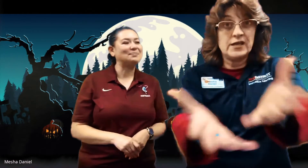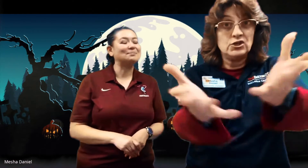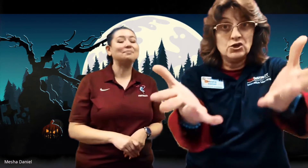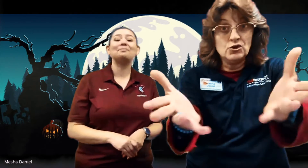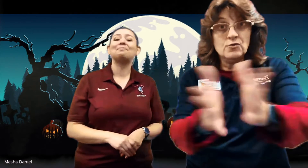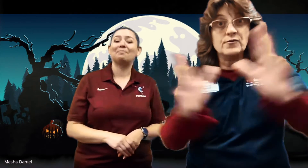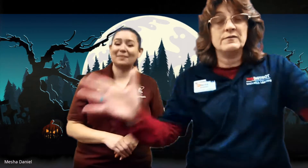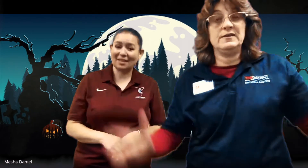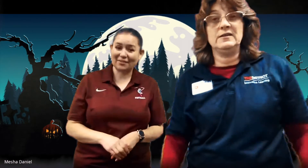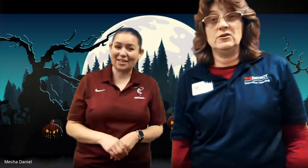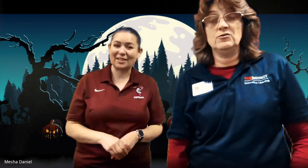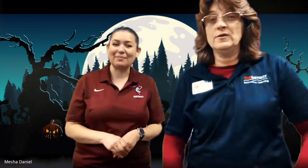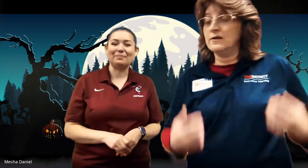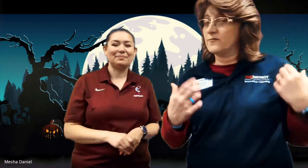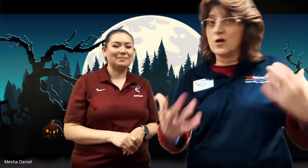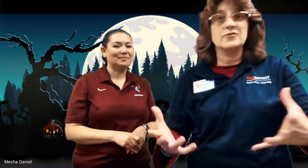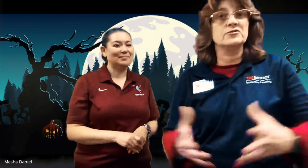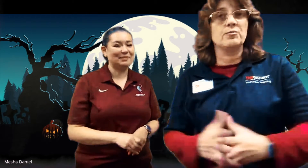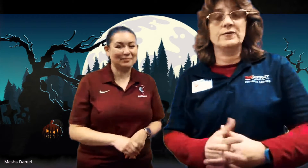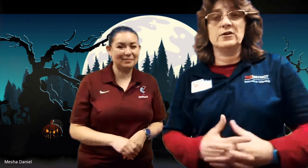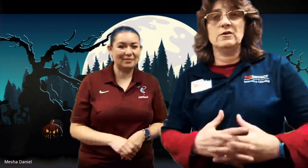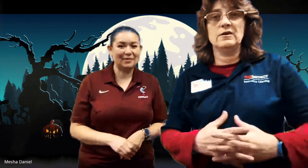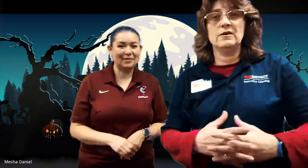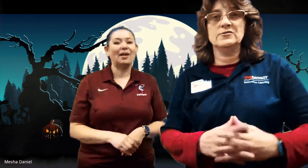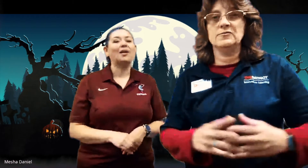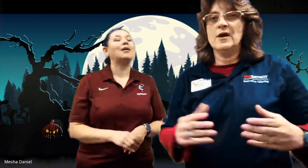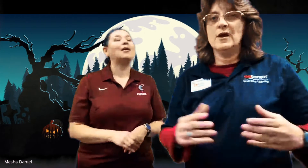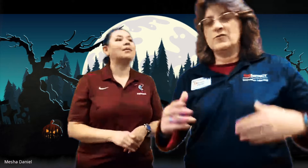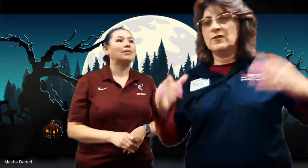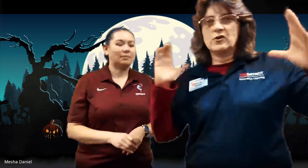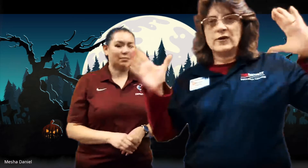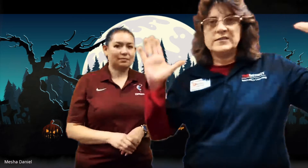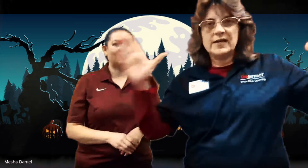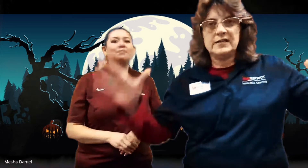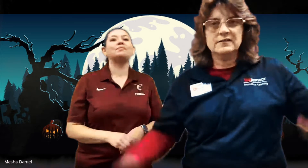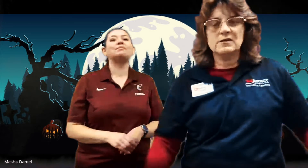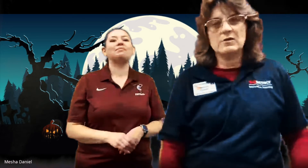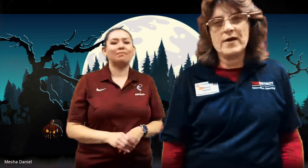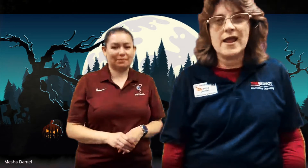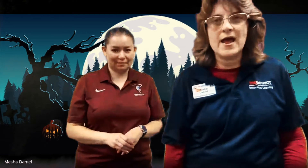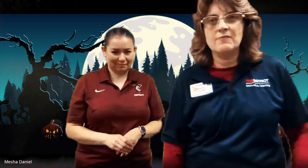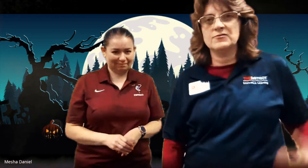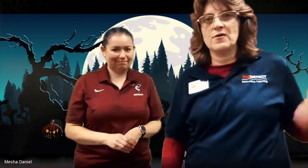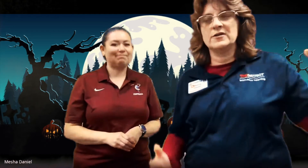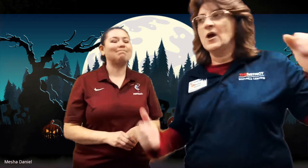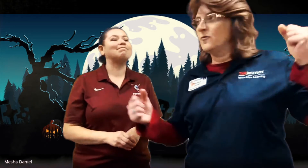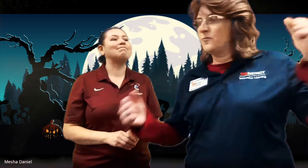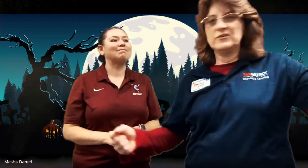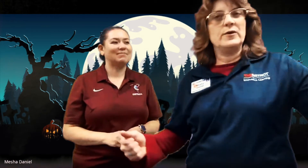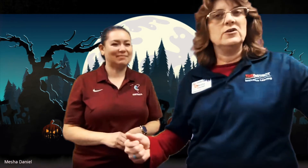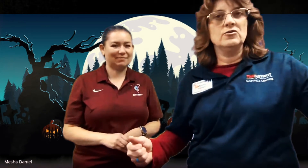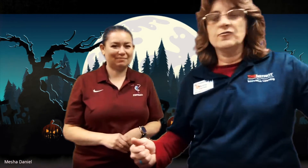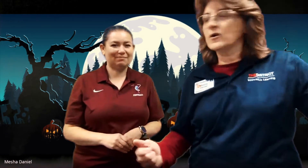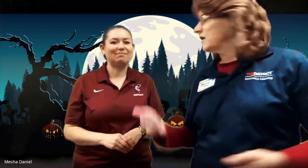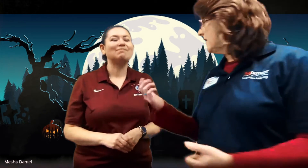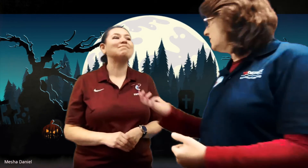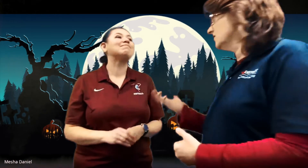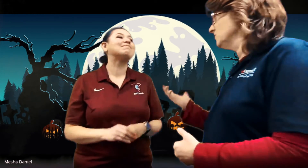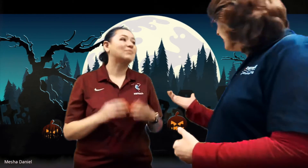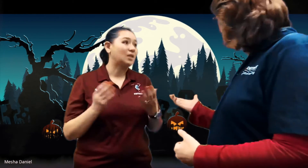you for everything that you're doing and for all the support that you give us for all of the crazy ideas that we might have as far as things that we can do for our kids. Because we've had a lot of